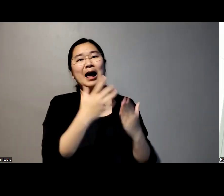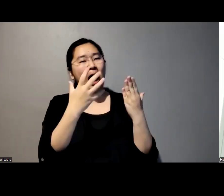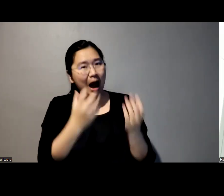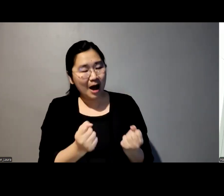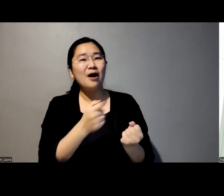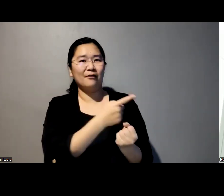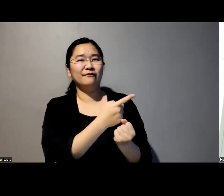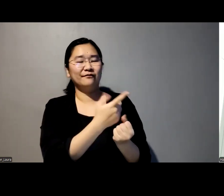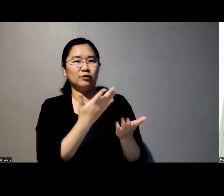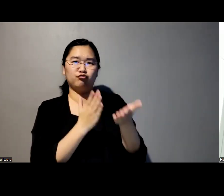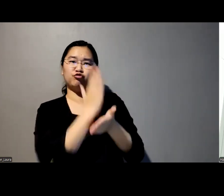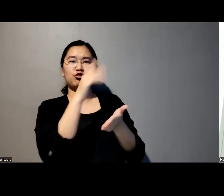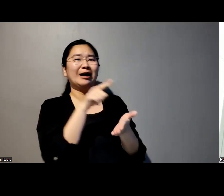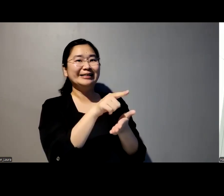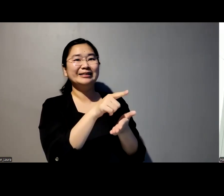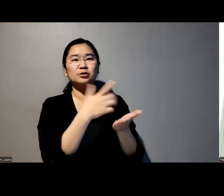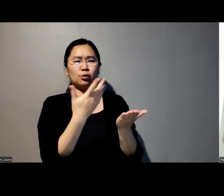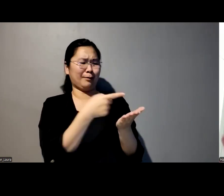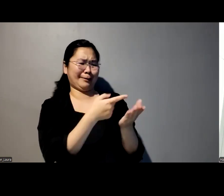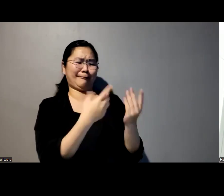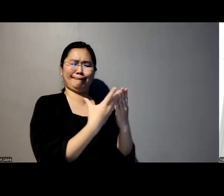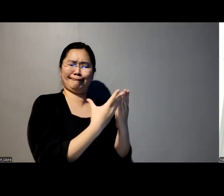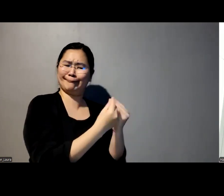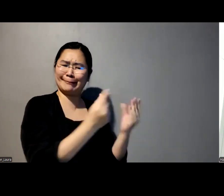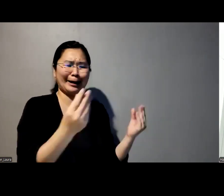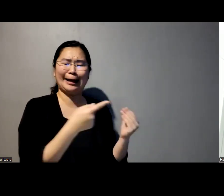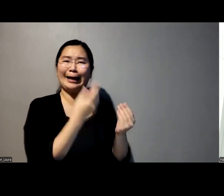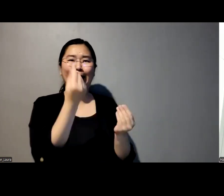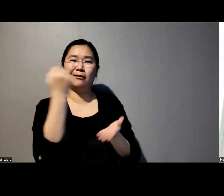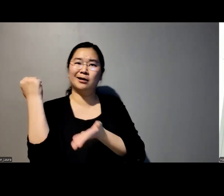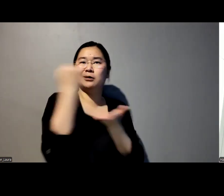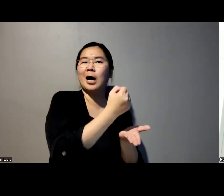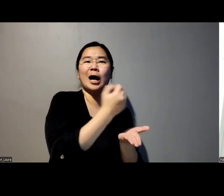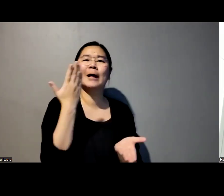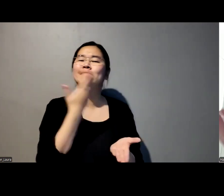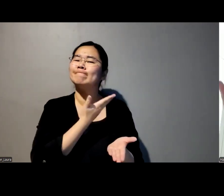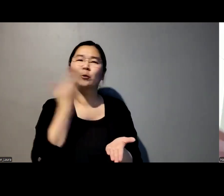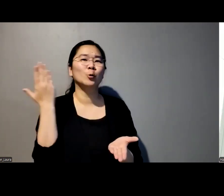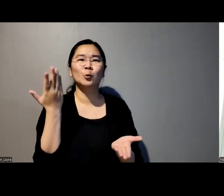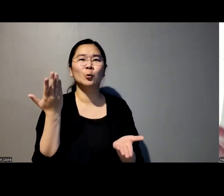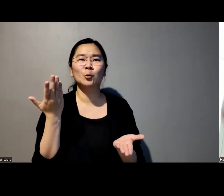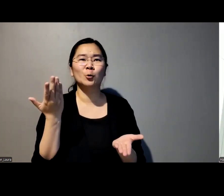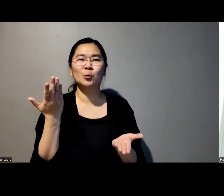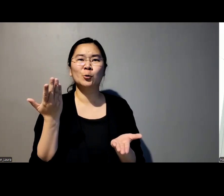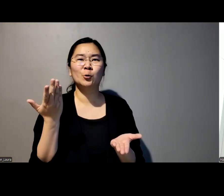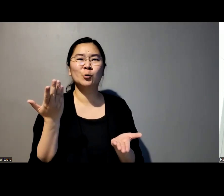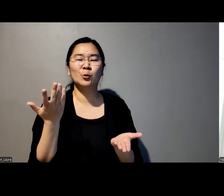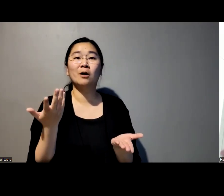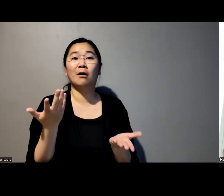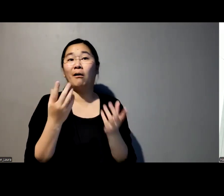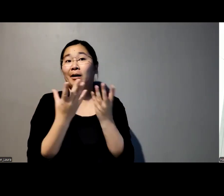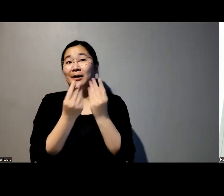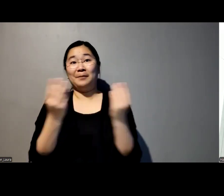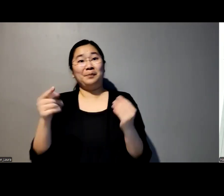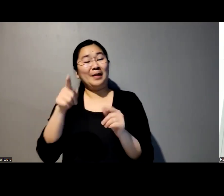to be proactively included. I mean, we might say that, oh, they are not included because they are not, they don't raise their hand to be